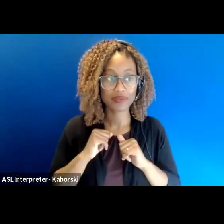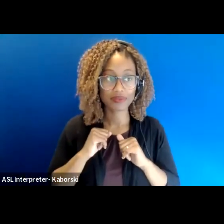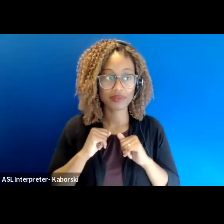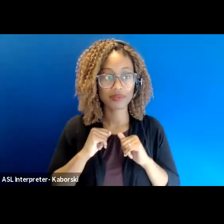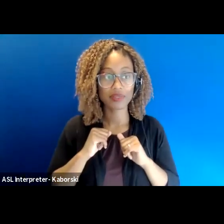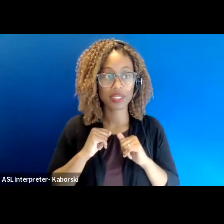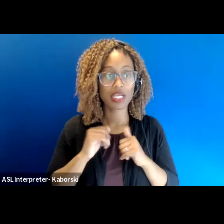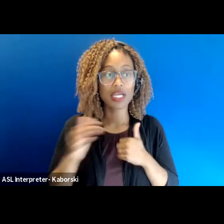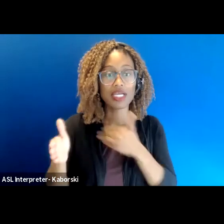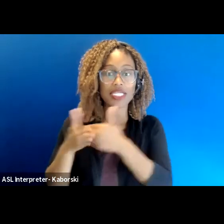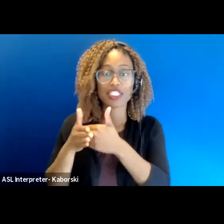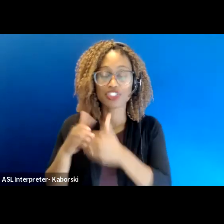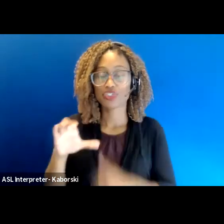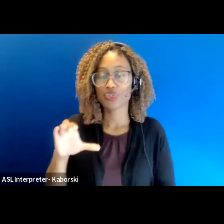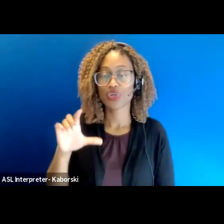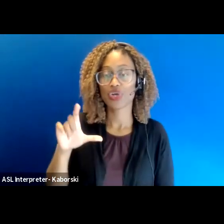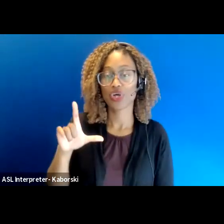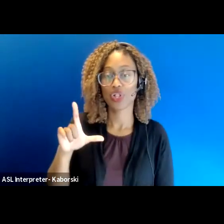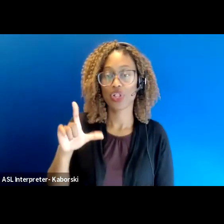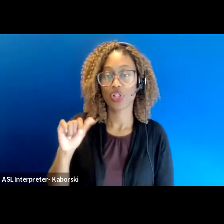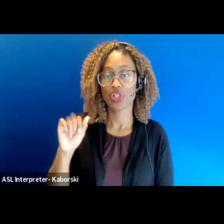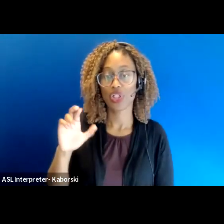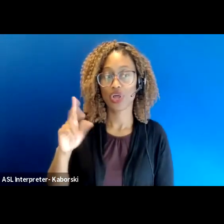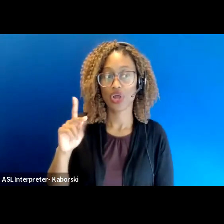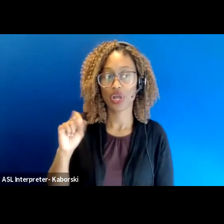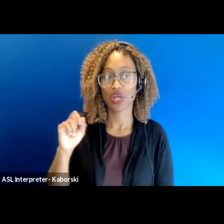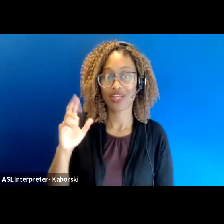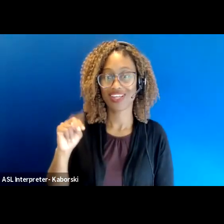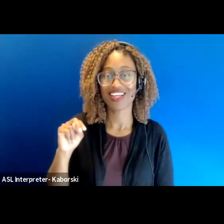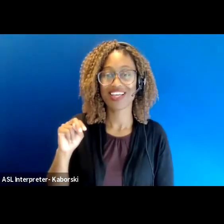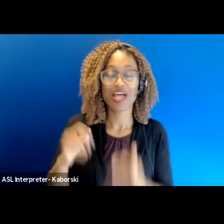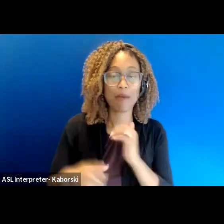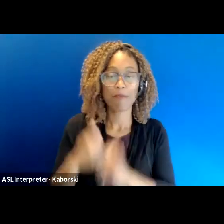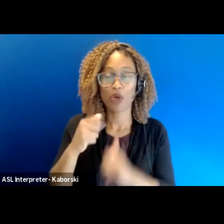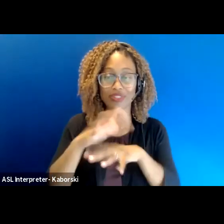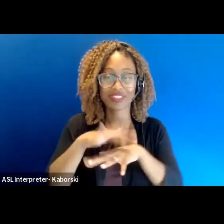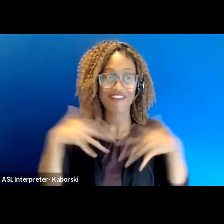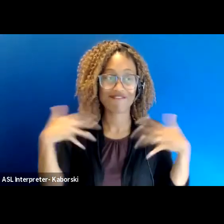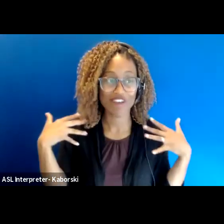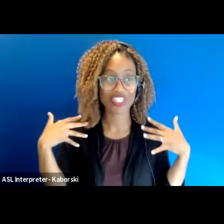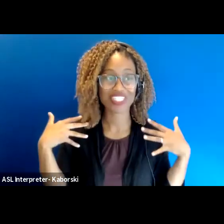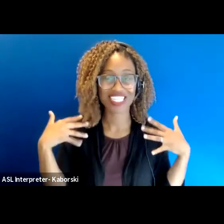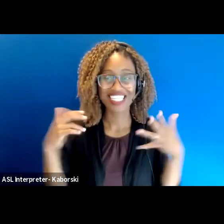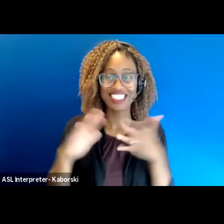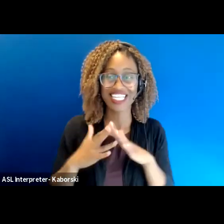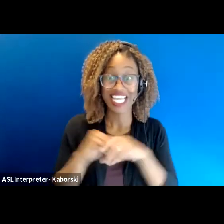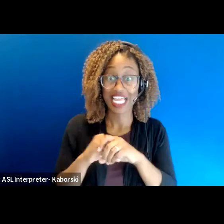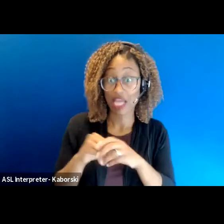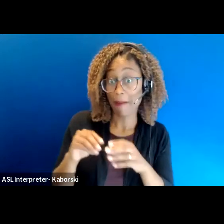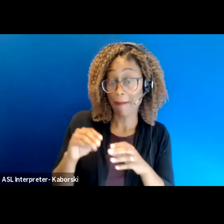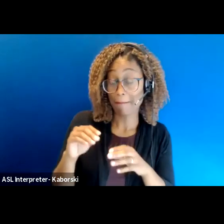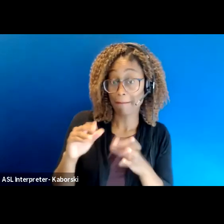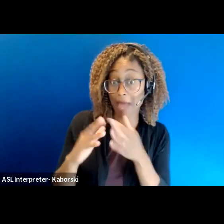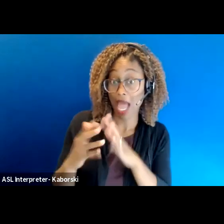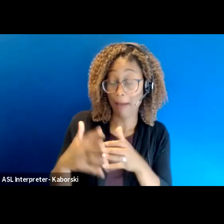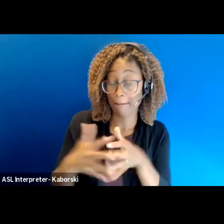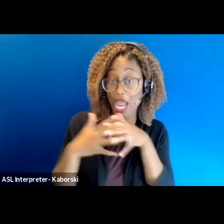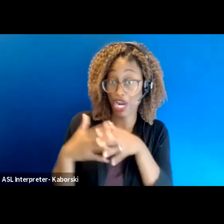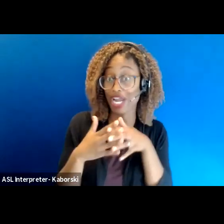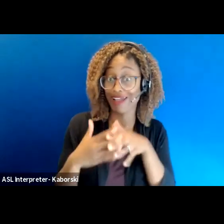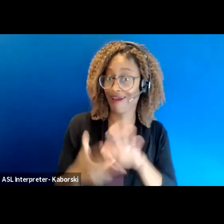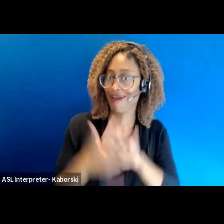next to Clarkston, which is stated as the most diverse city in America. So we're kind